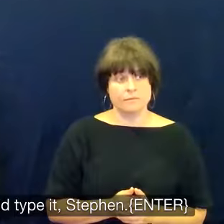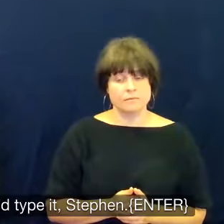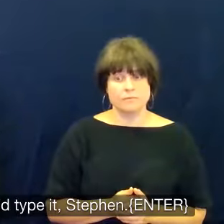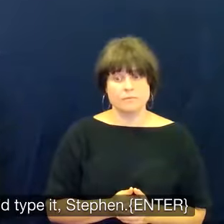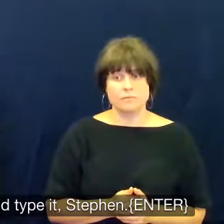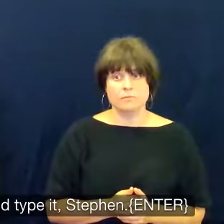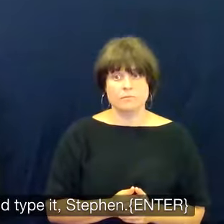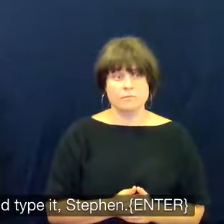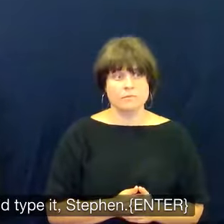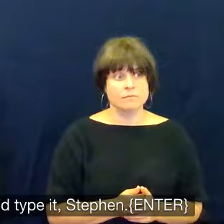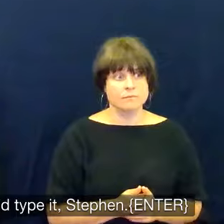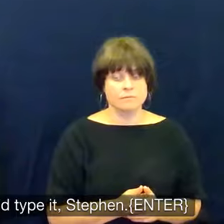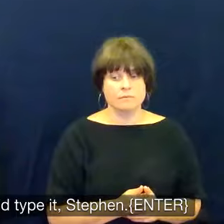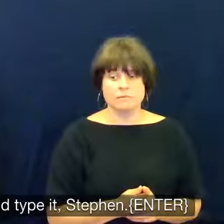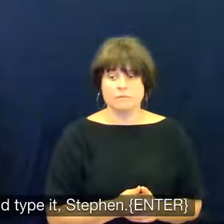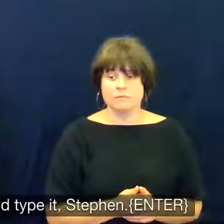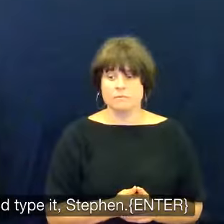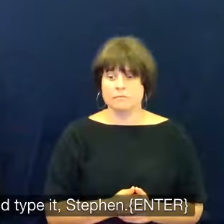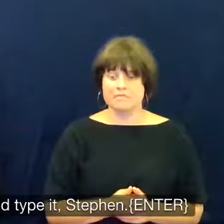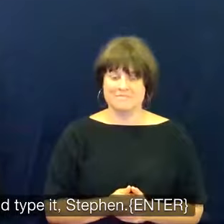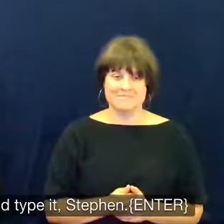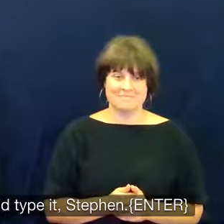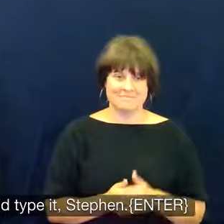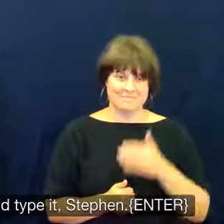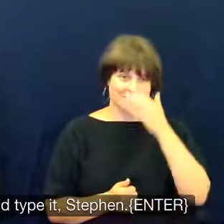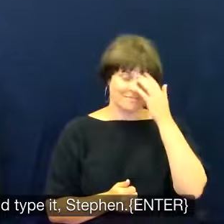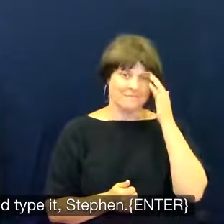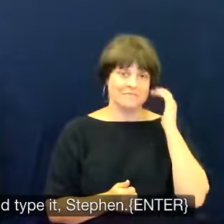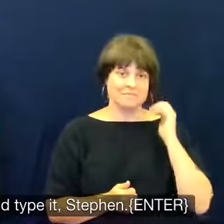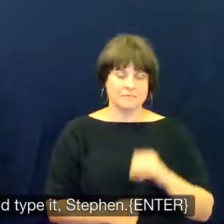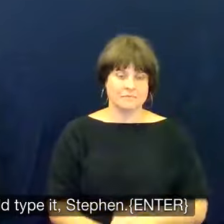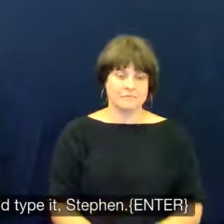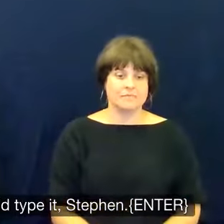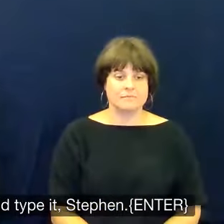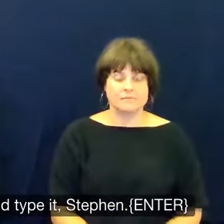You might refer to the wellbeing assessment, maybe. Yes, I expect so.